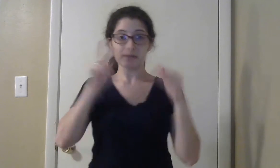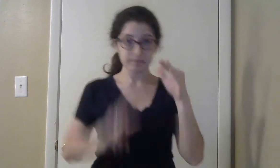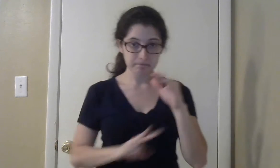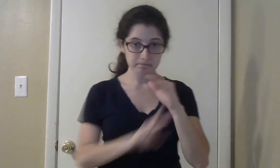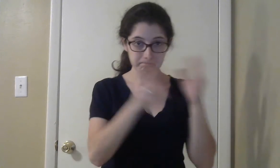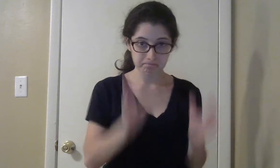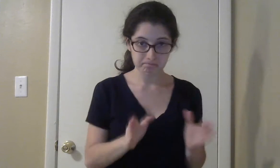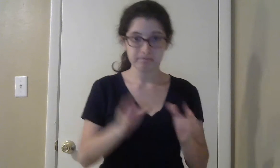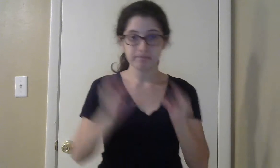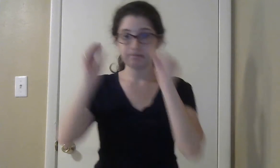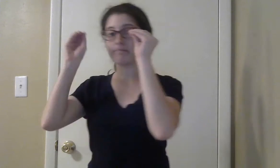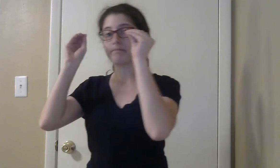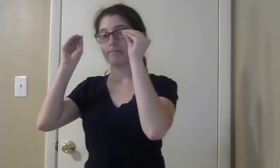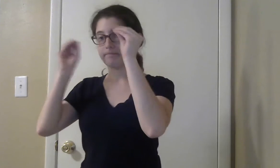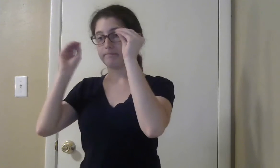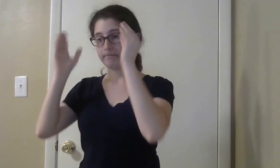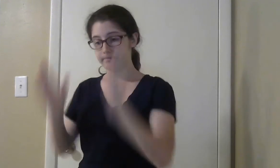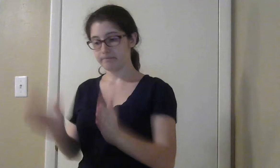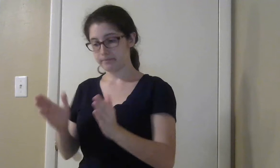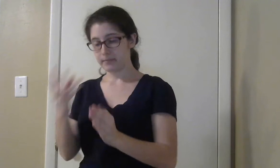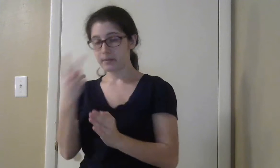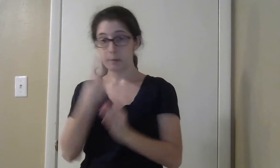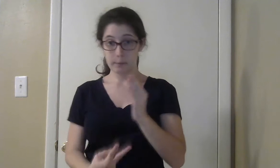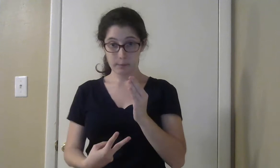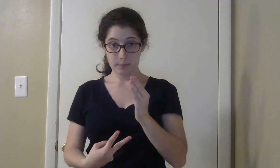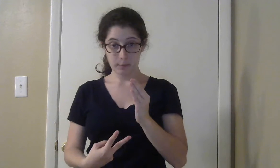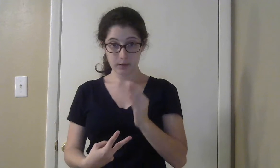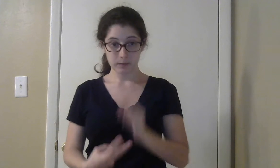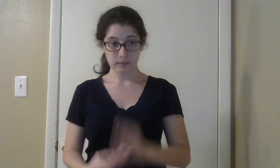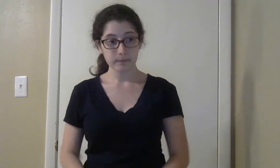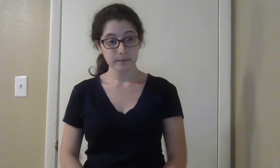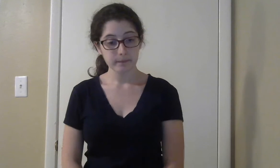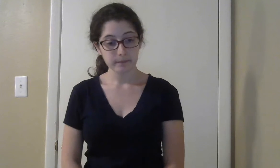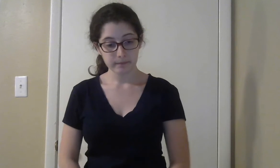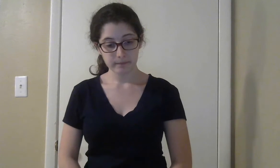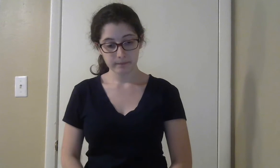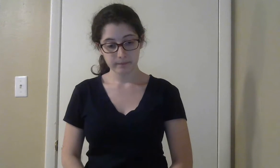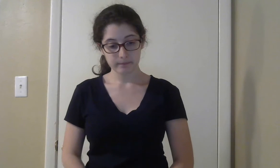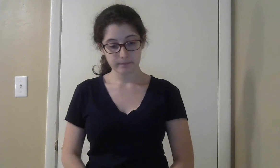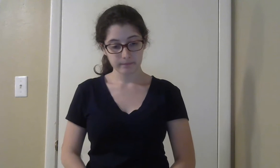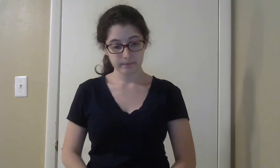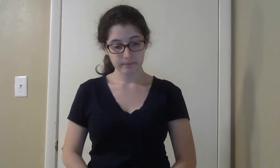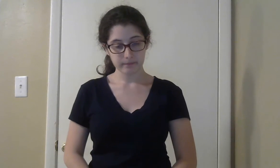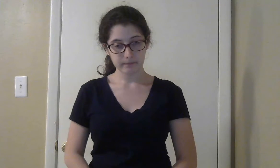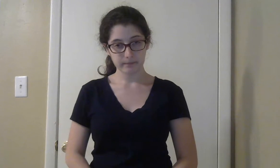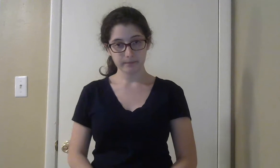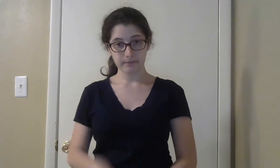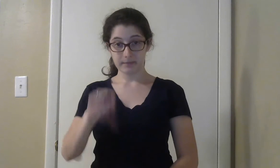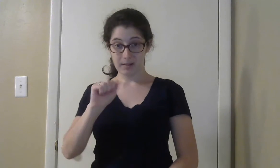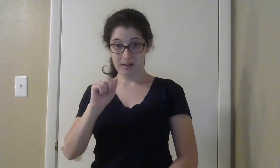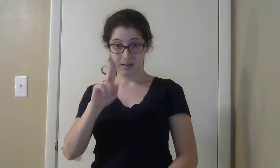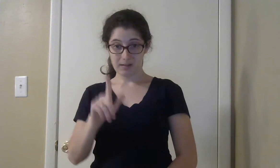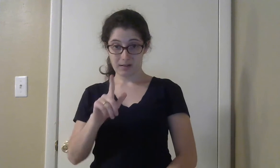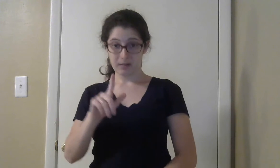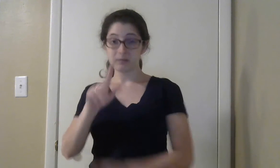Cyrene, Manaen, a longtime friend of Herod the Tetrarch, and Saul, or another name, Paul. While they were